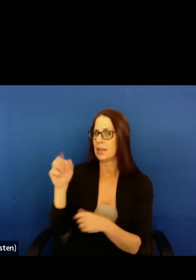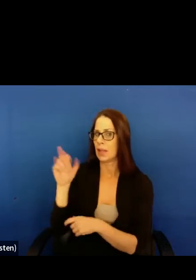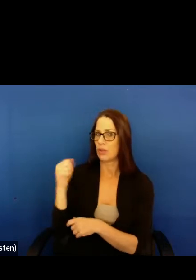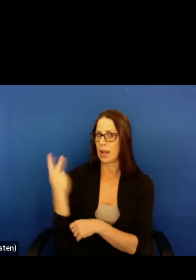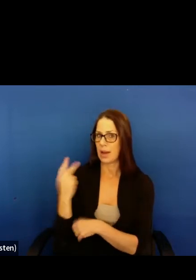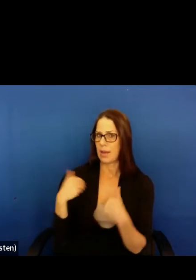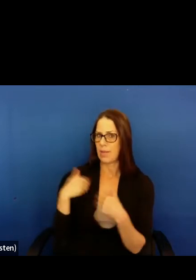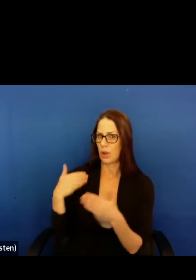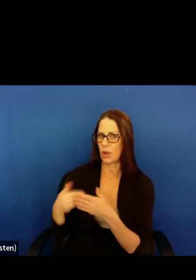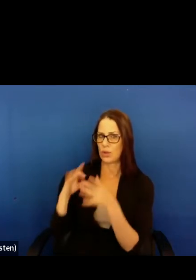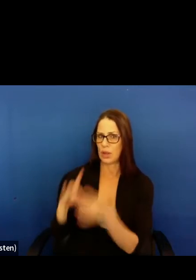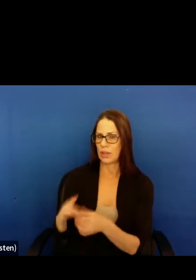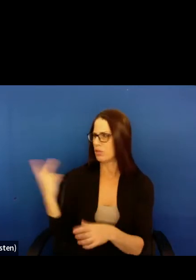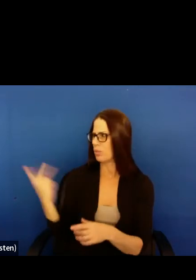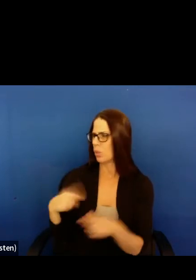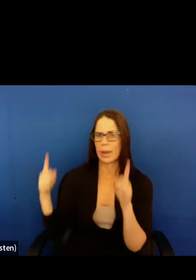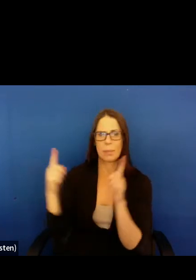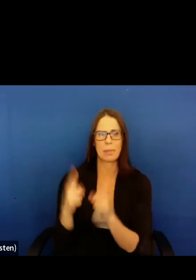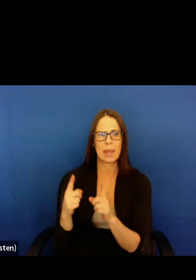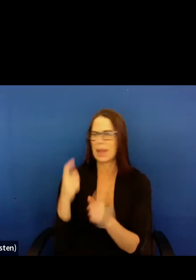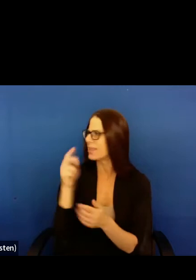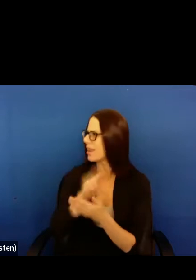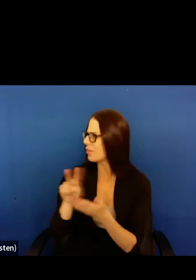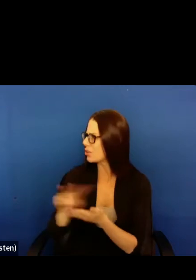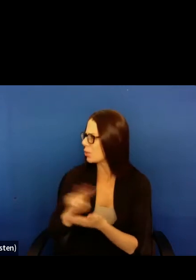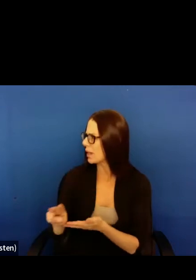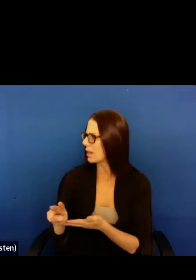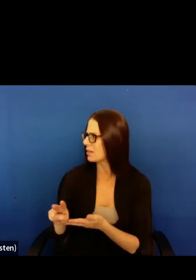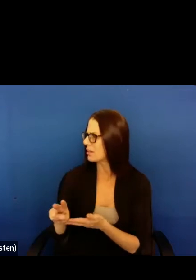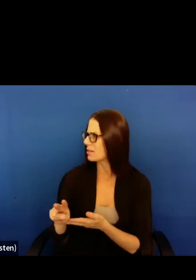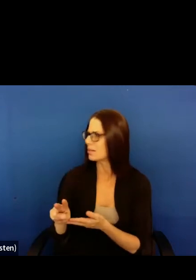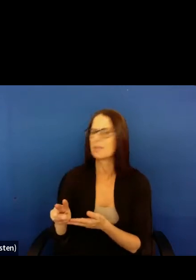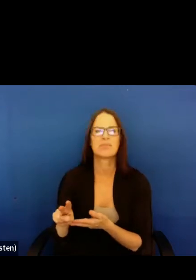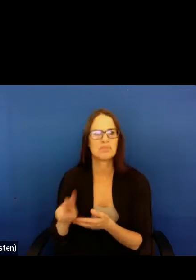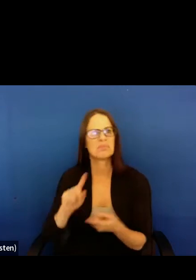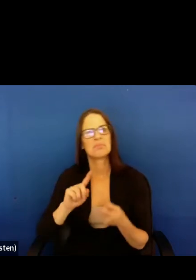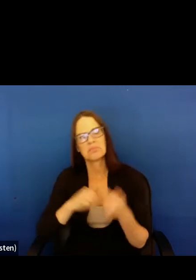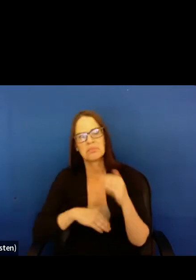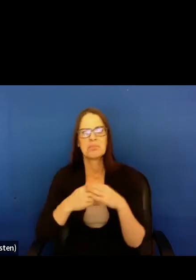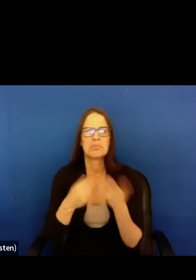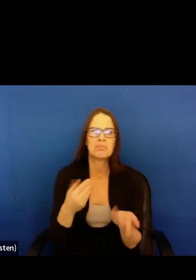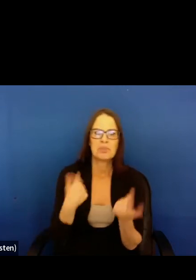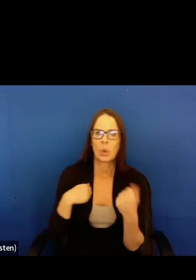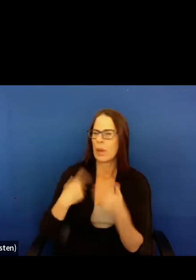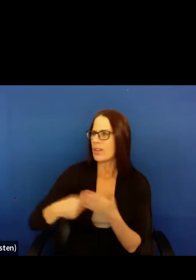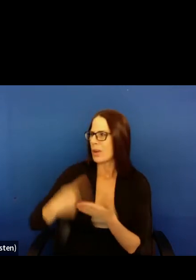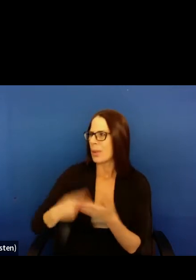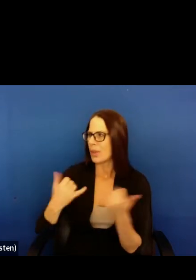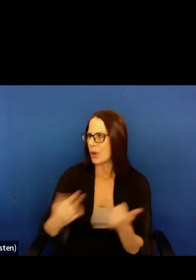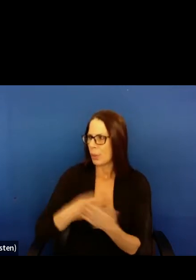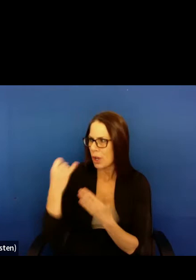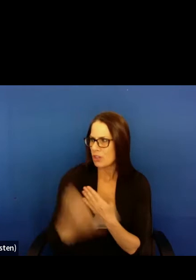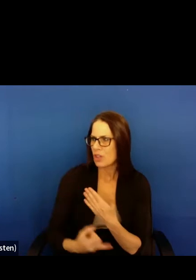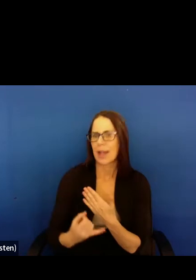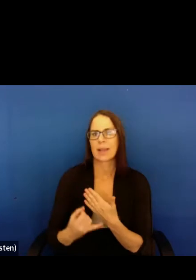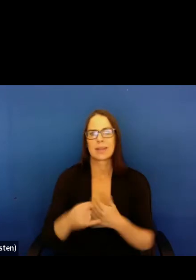meet, gosh, every 2 weeks to a month. We talk about the projects that kind of help immediate goals and what I